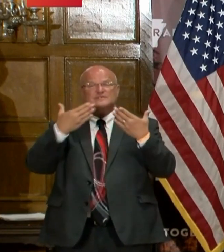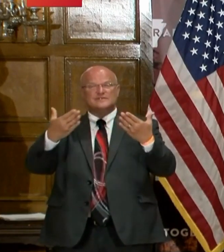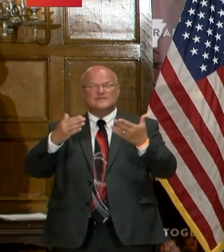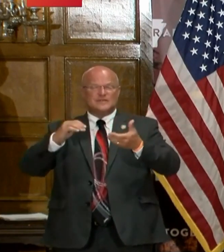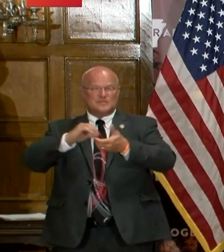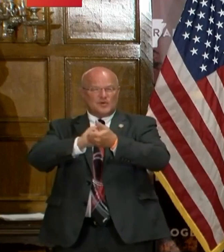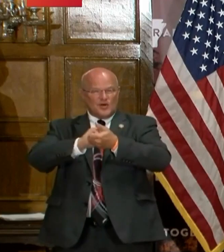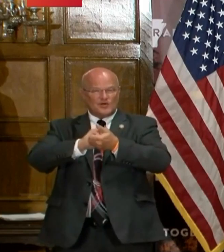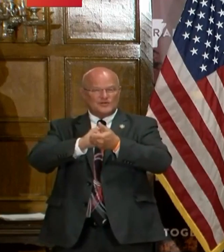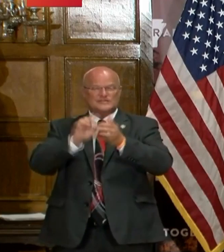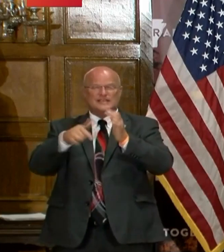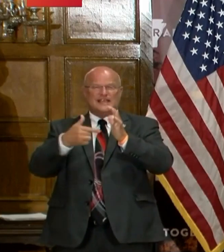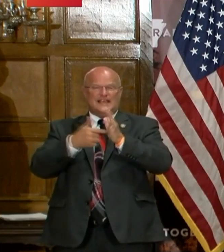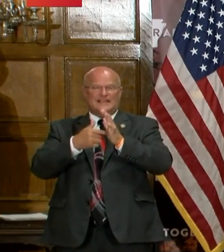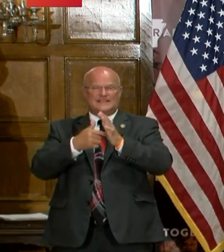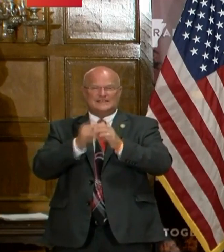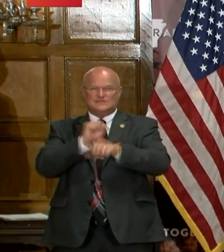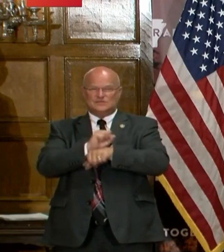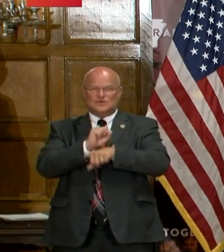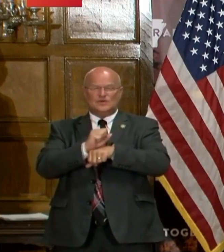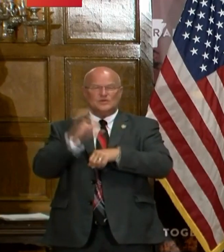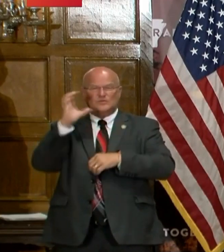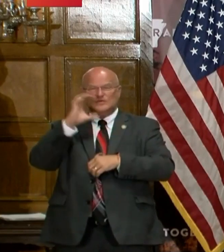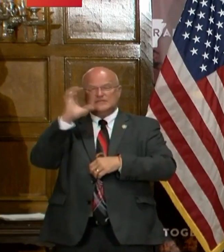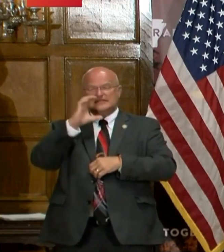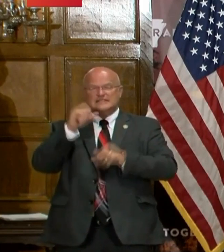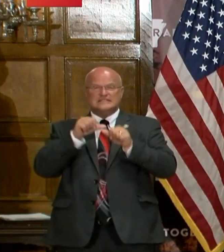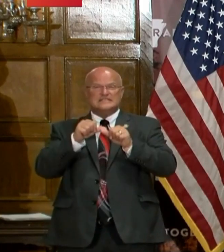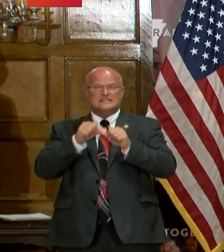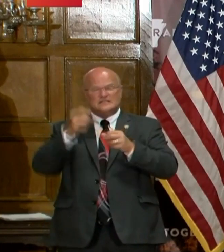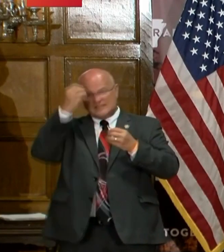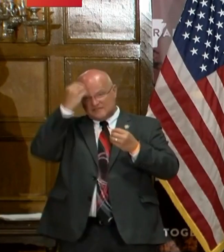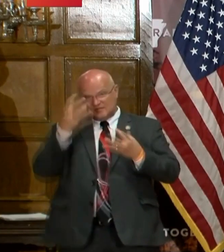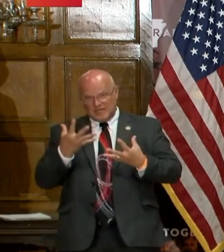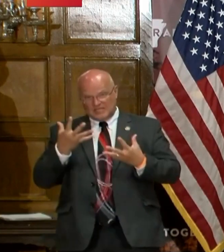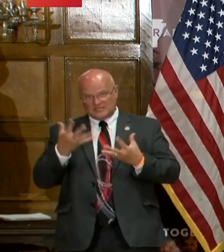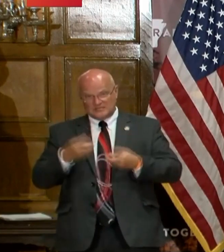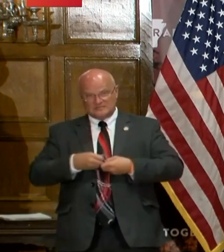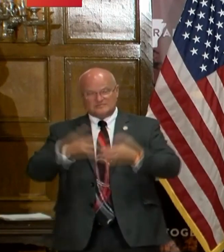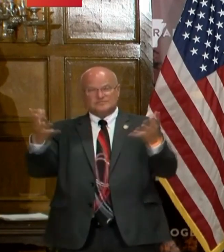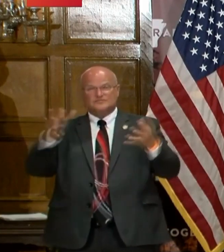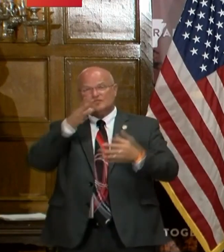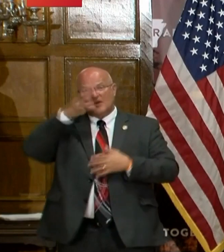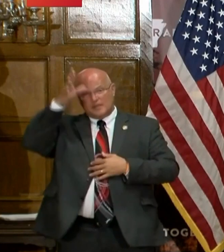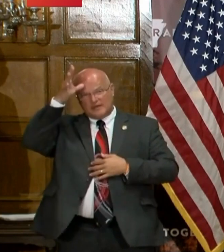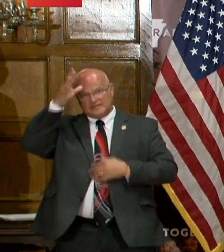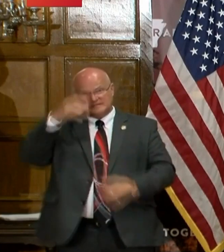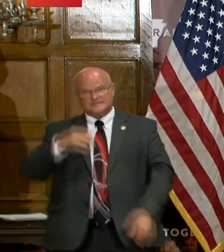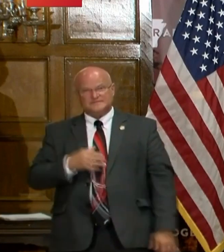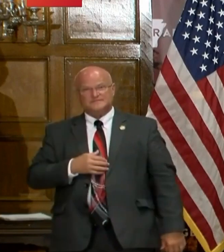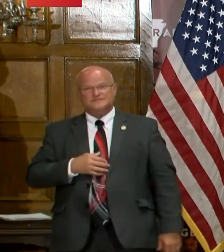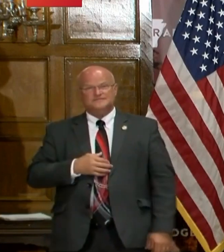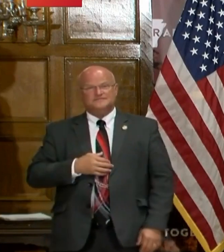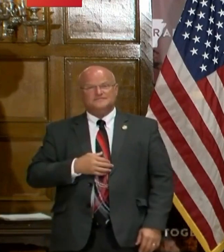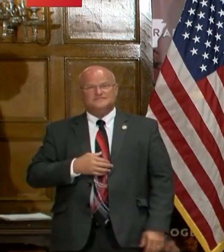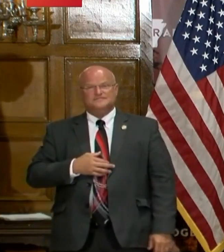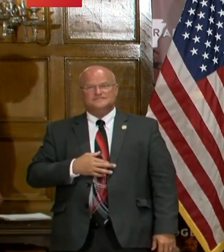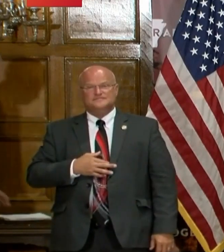to the partners in this endeavor as we seek to continue to get information out to our parents.